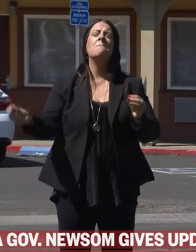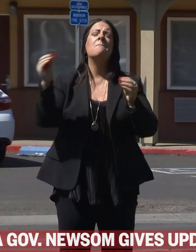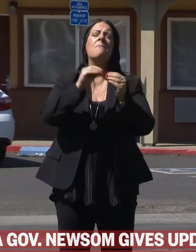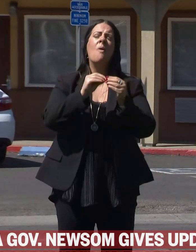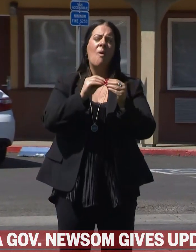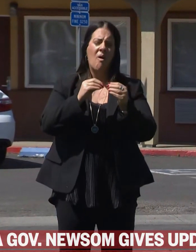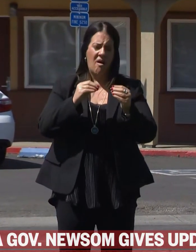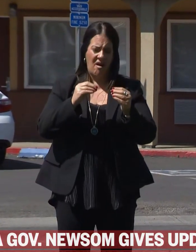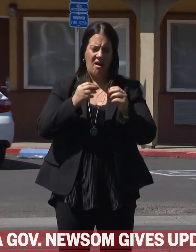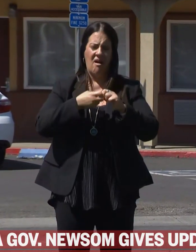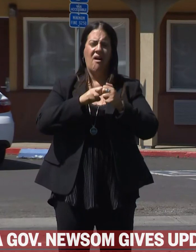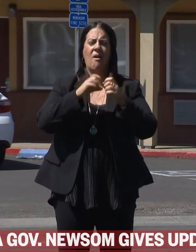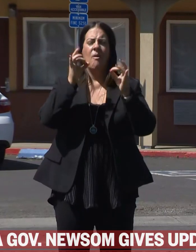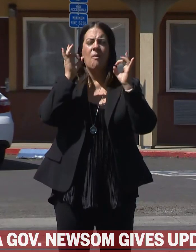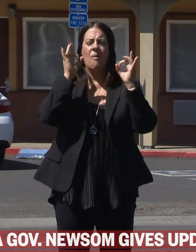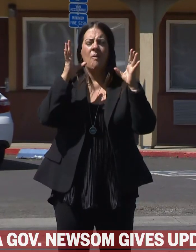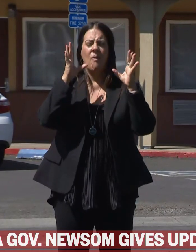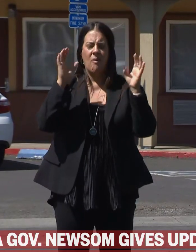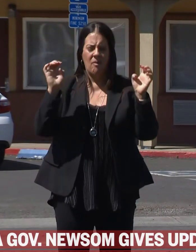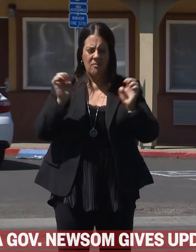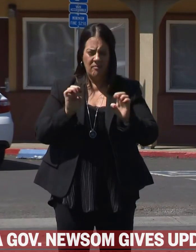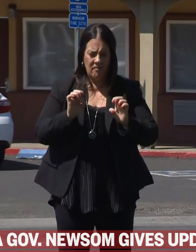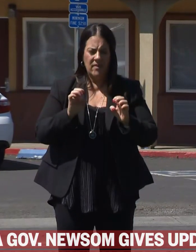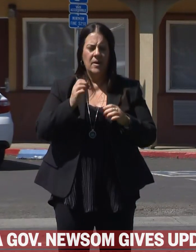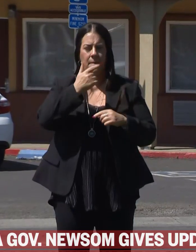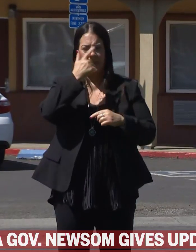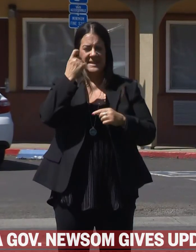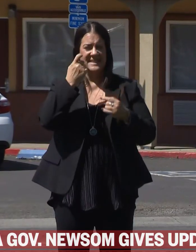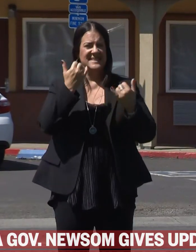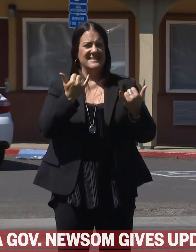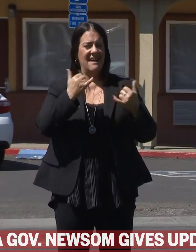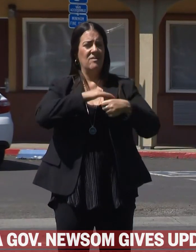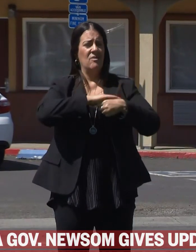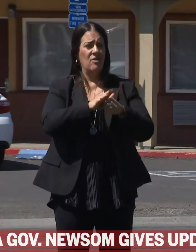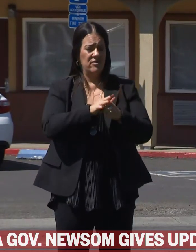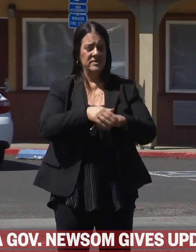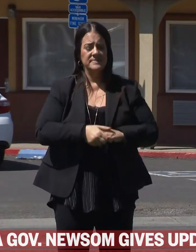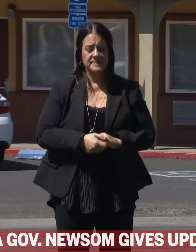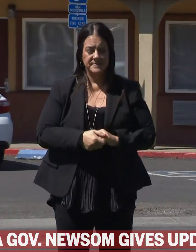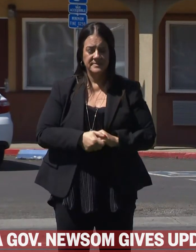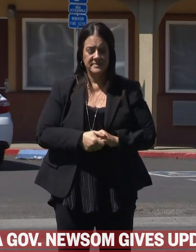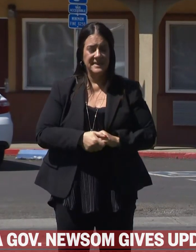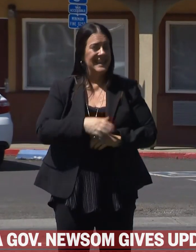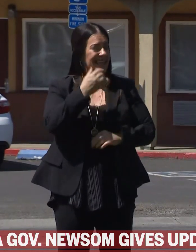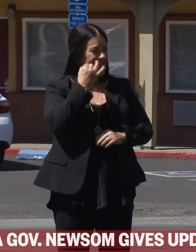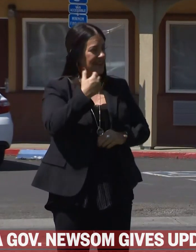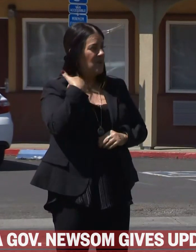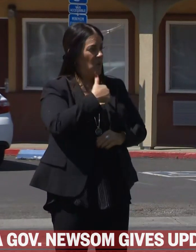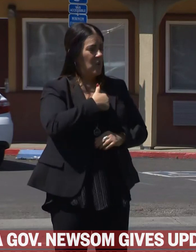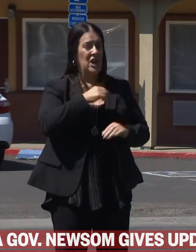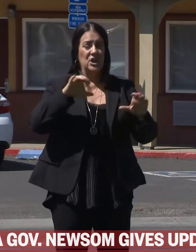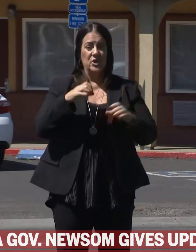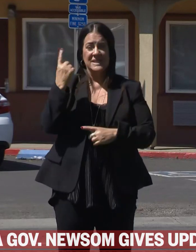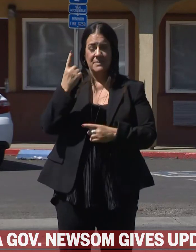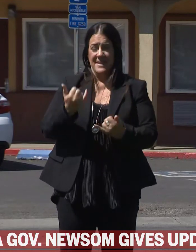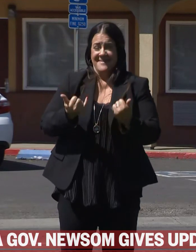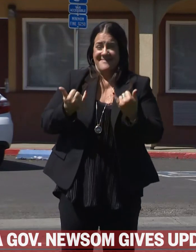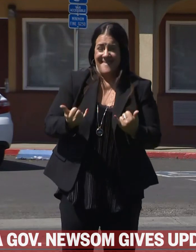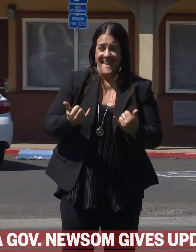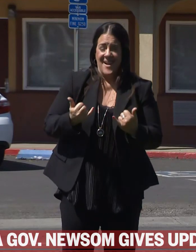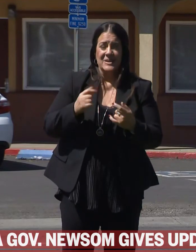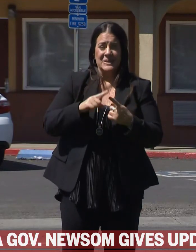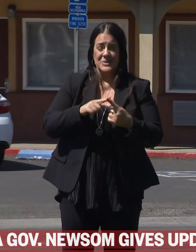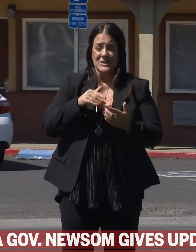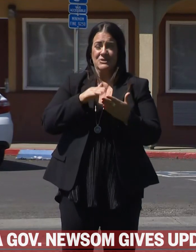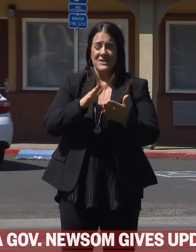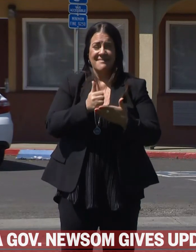epidemic. And if we do our part now, it could be less of a crisis as